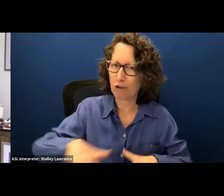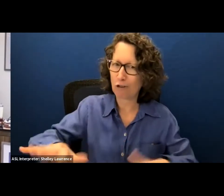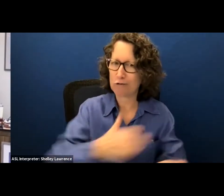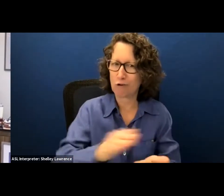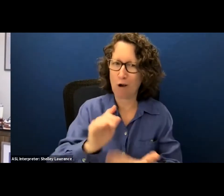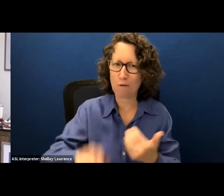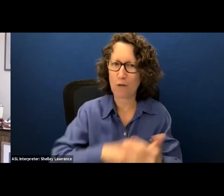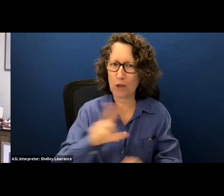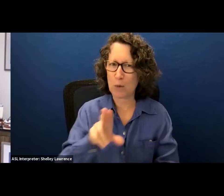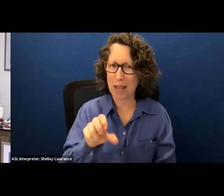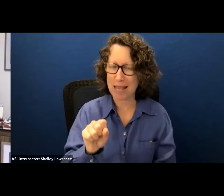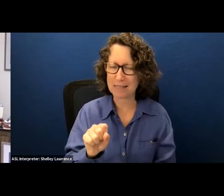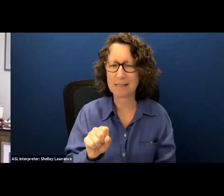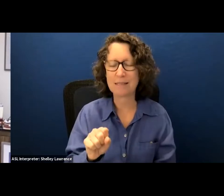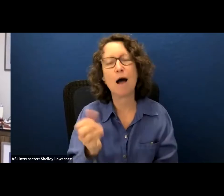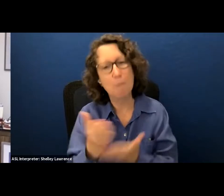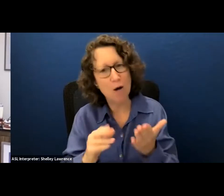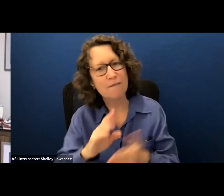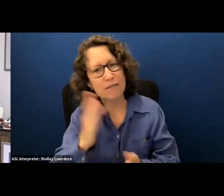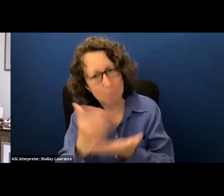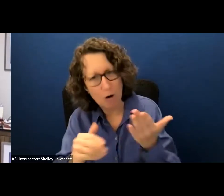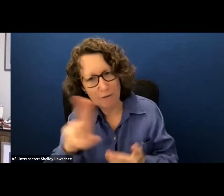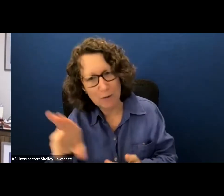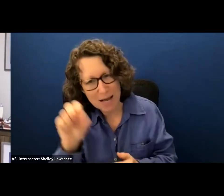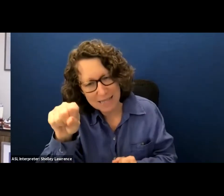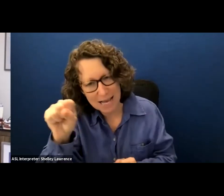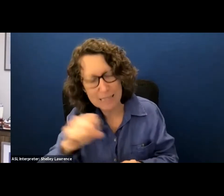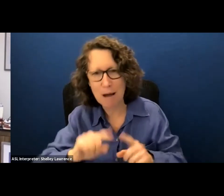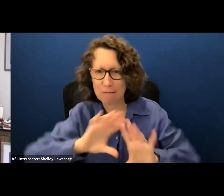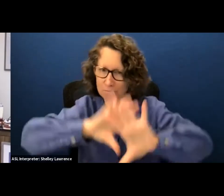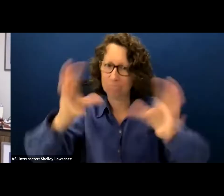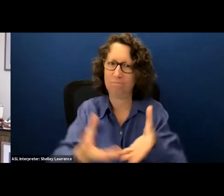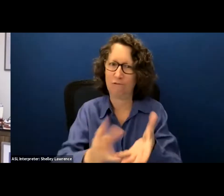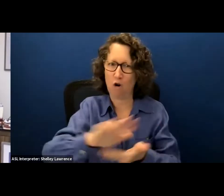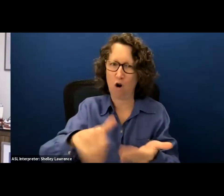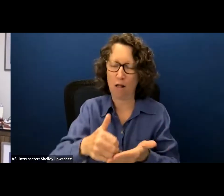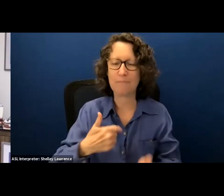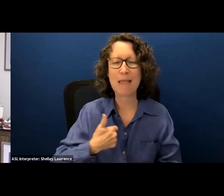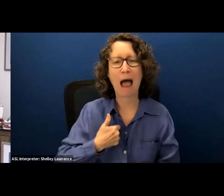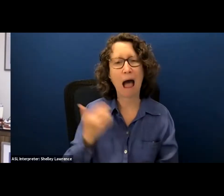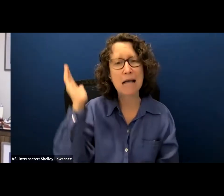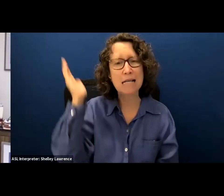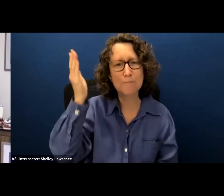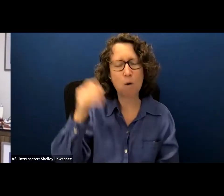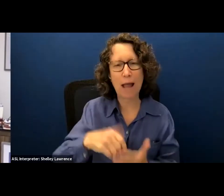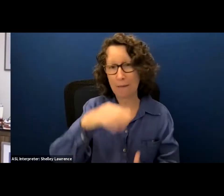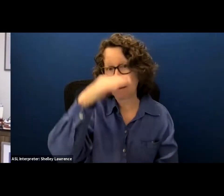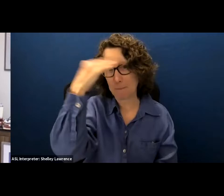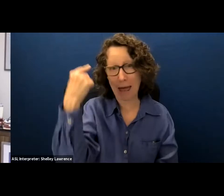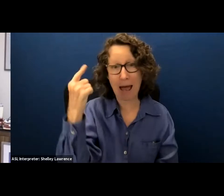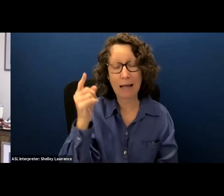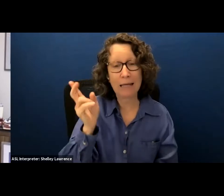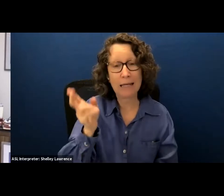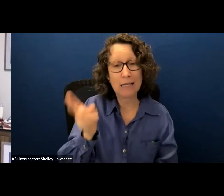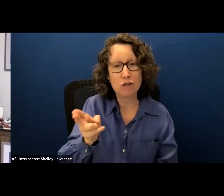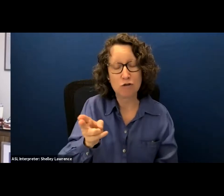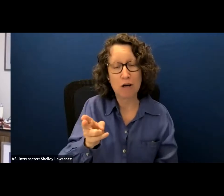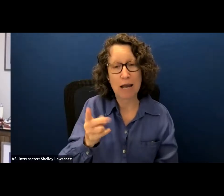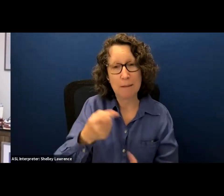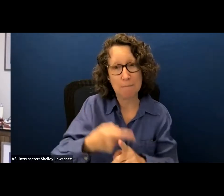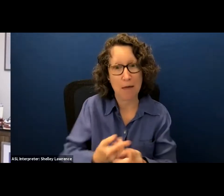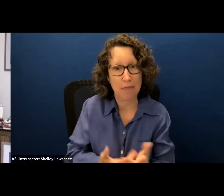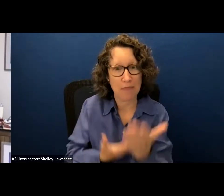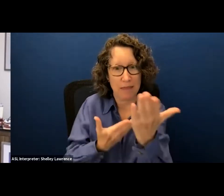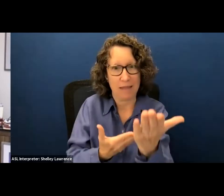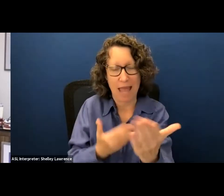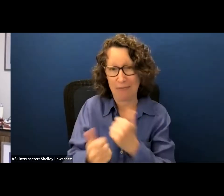course, it is part of the United States. I spoke at the Black History Month resolution presentation